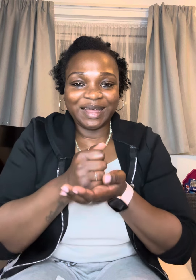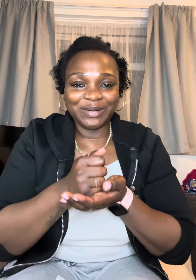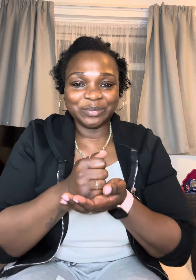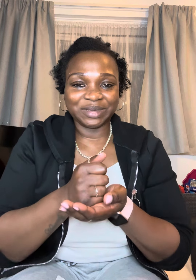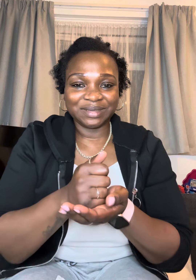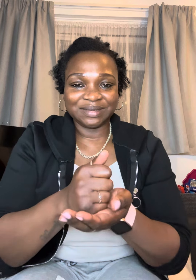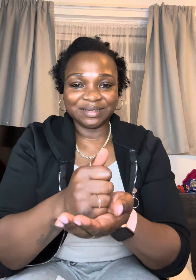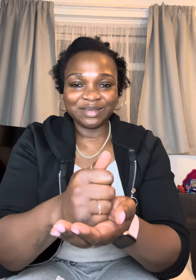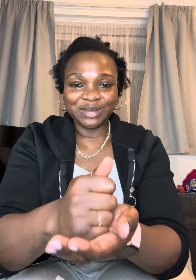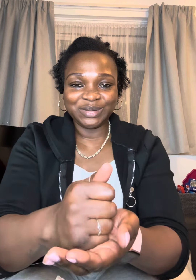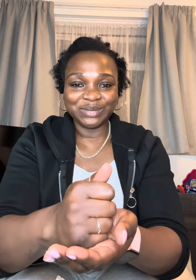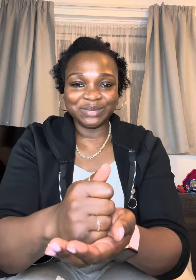help you,